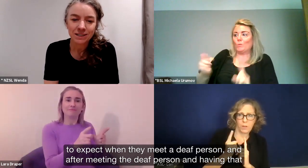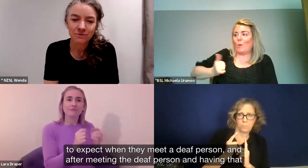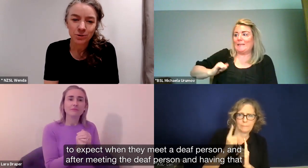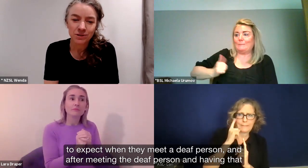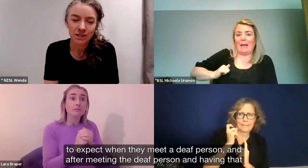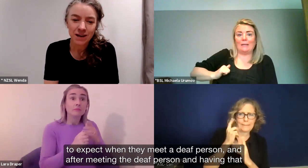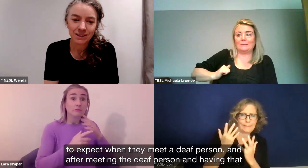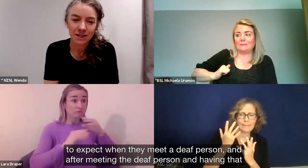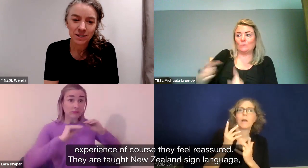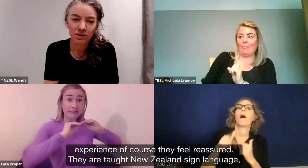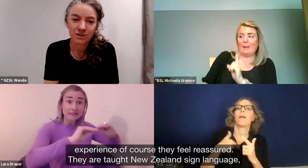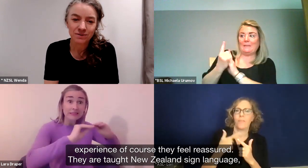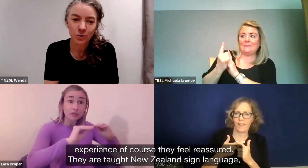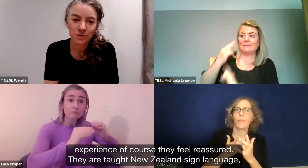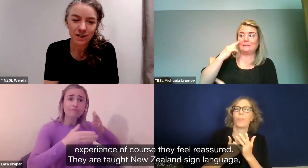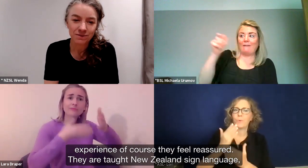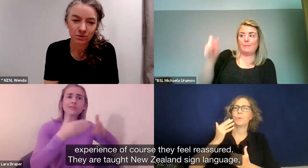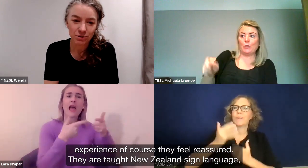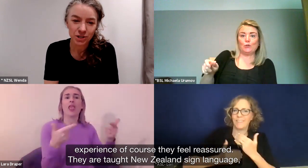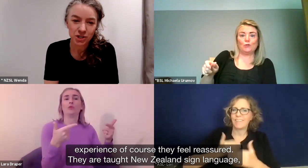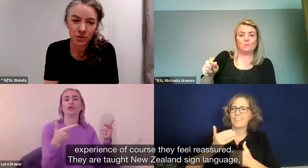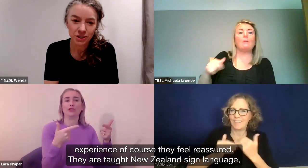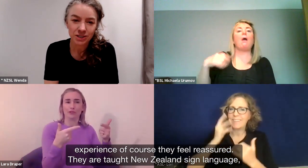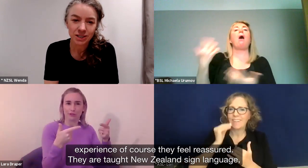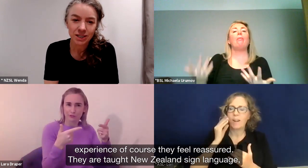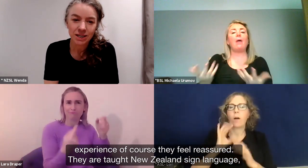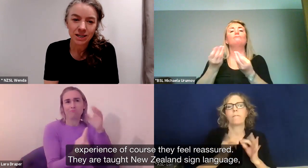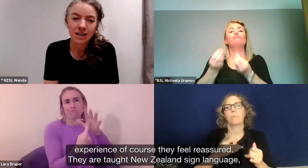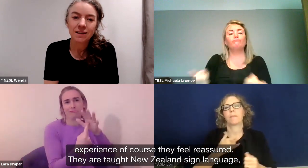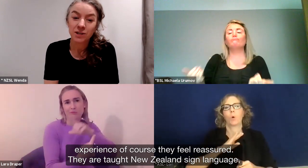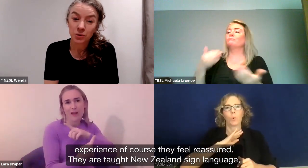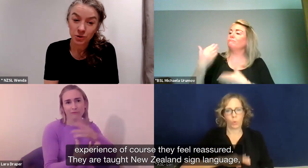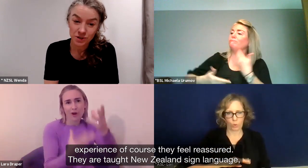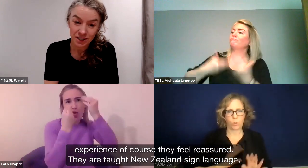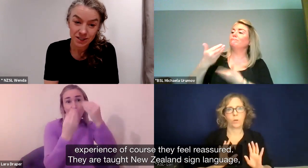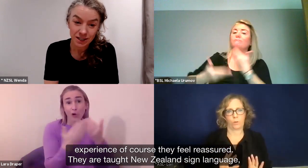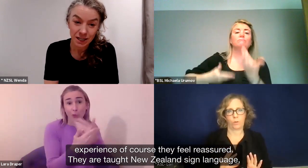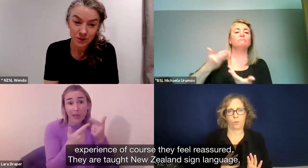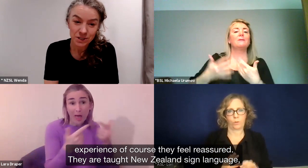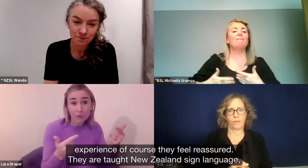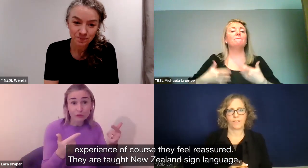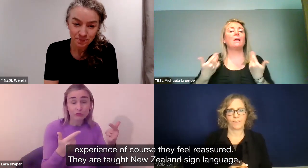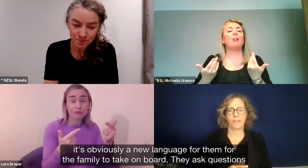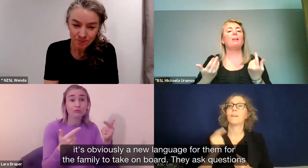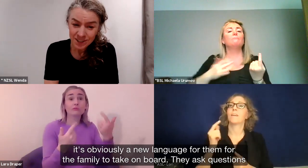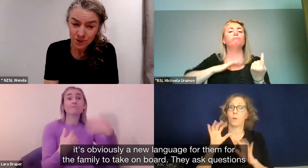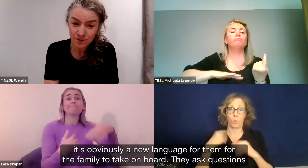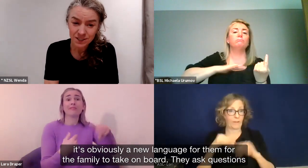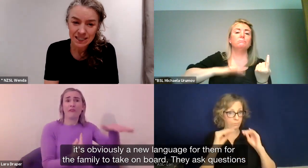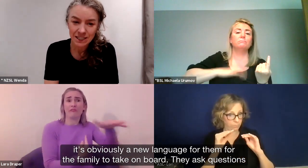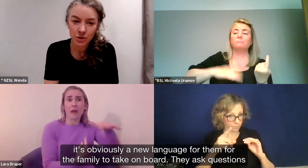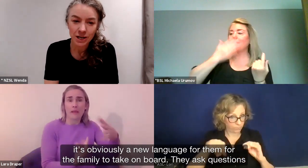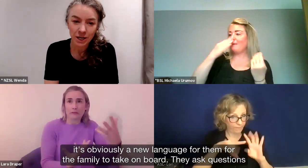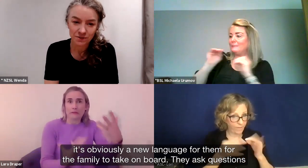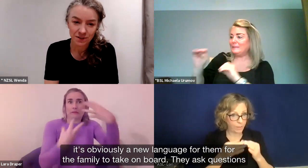meeting a deaf person and having that experience, of course, they feel reassured. They're taught New Zealand sign language. It's